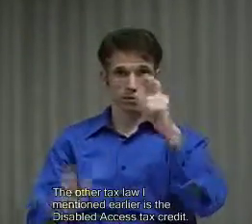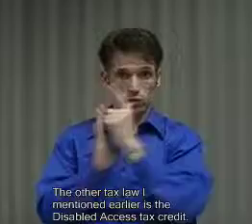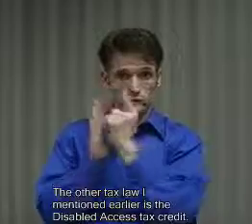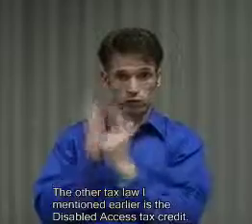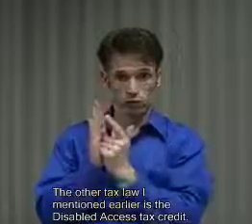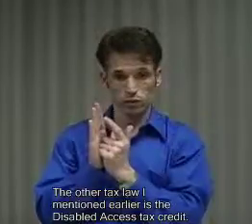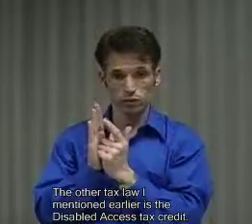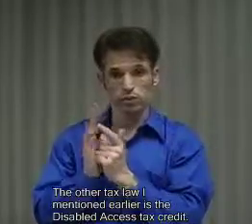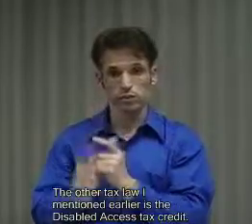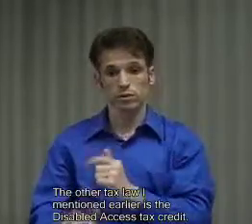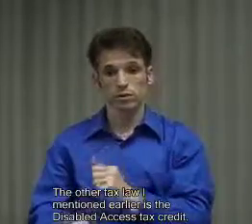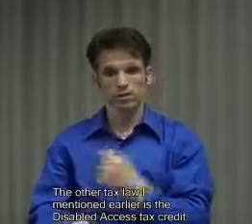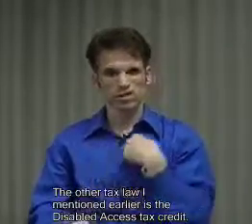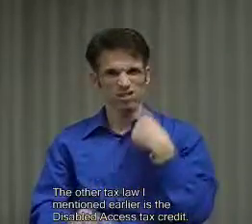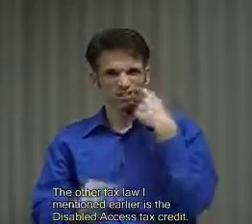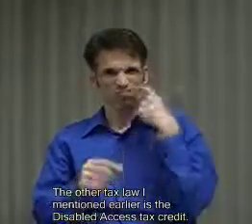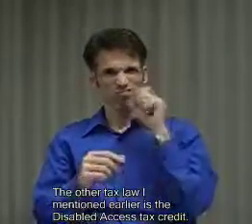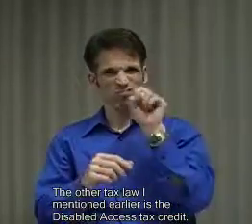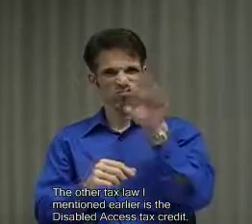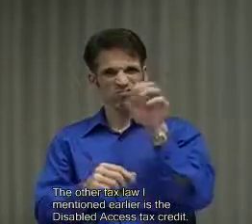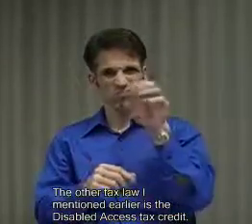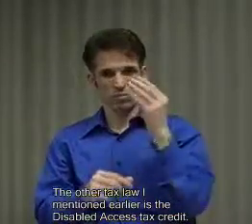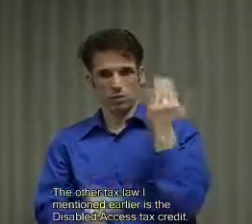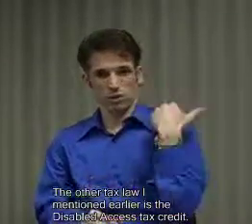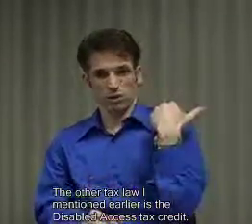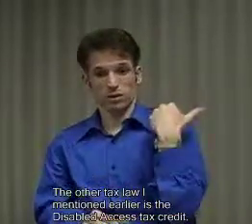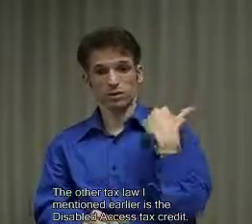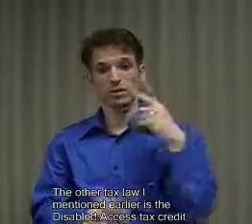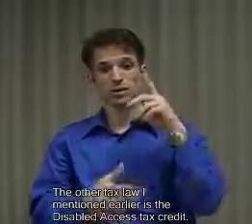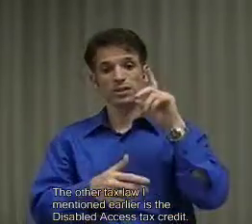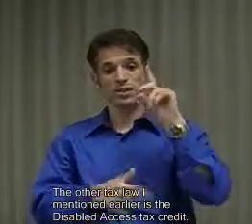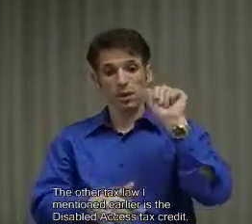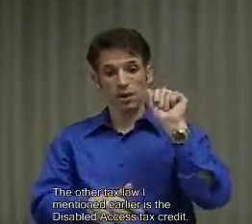other tax law I mentioned earlier is the Disabled Access Tax Credit.